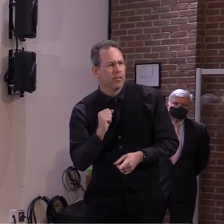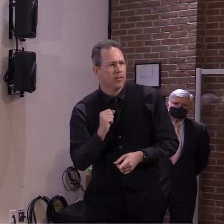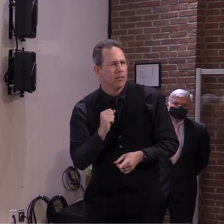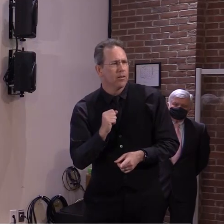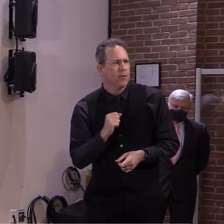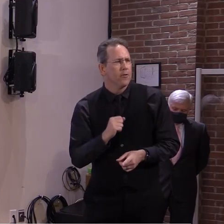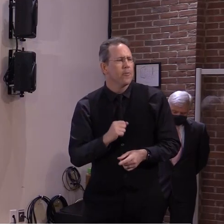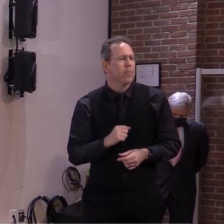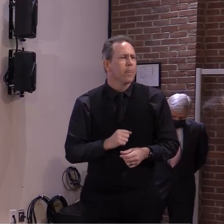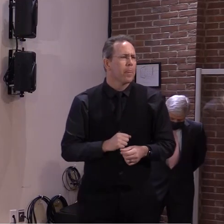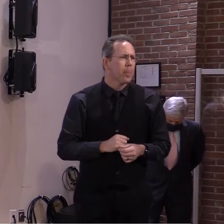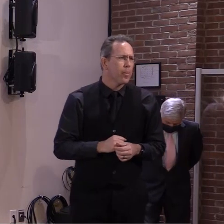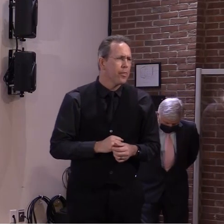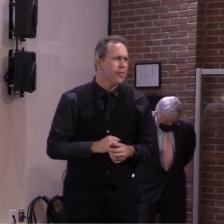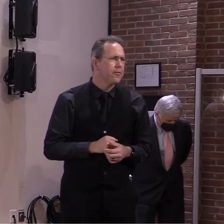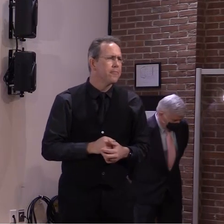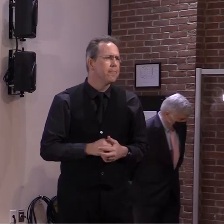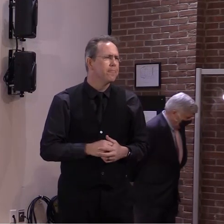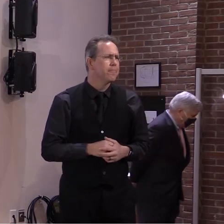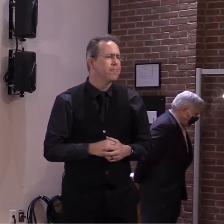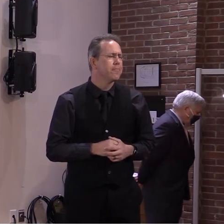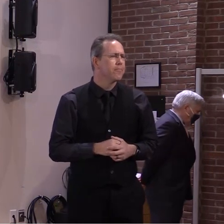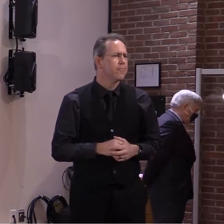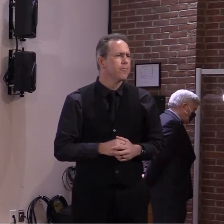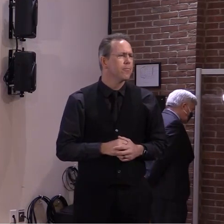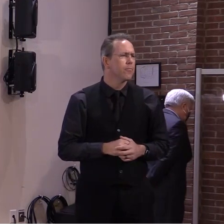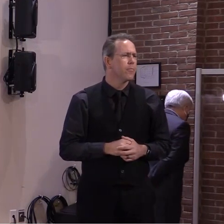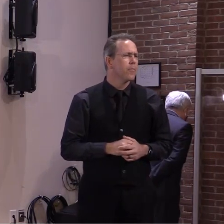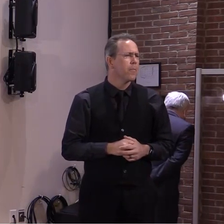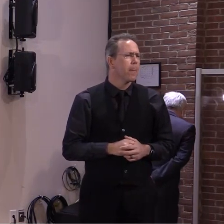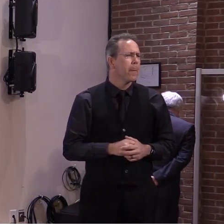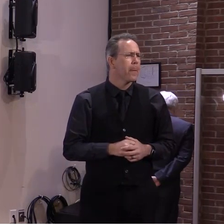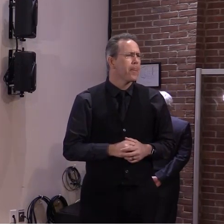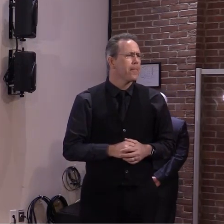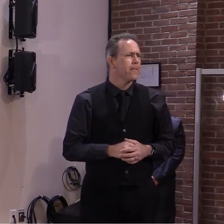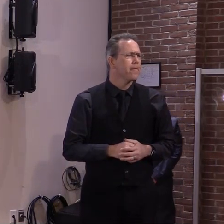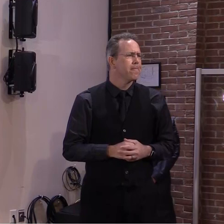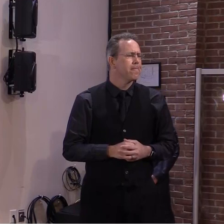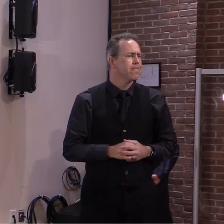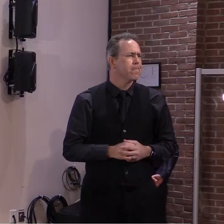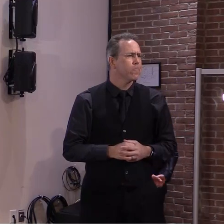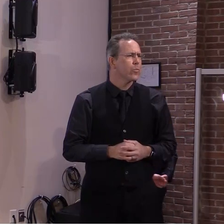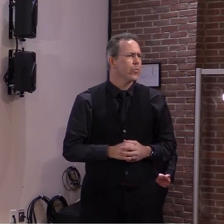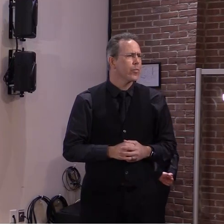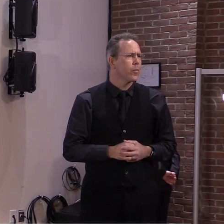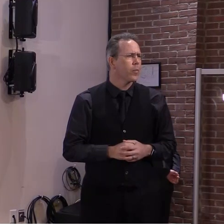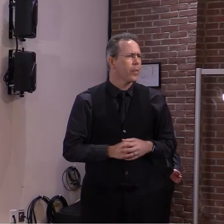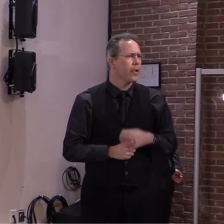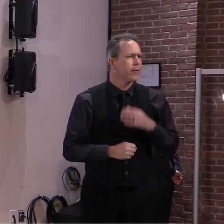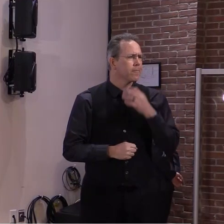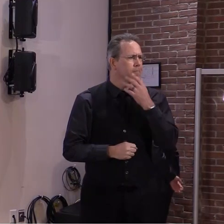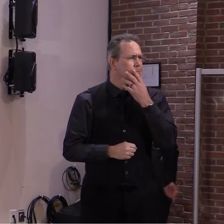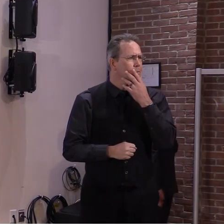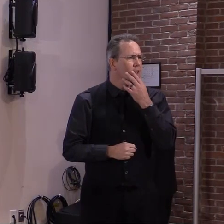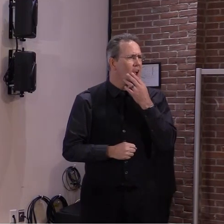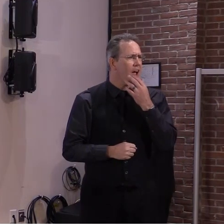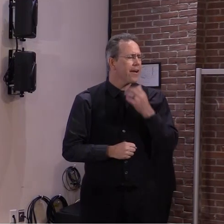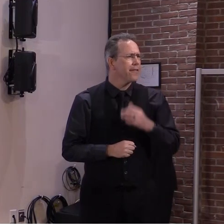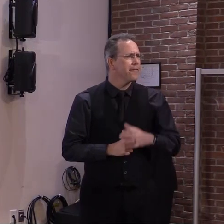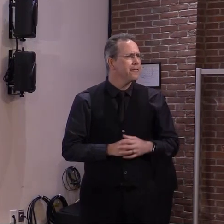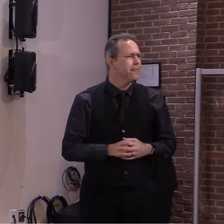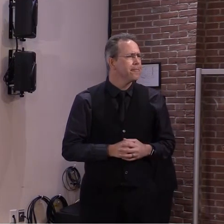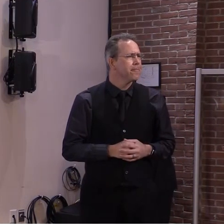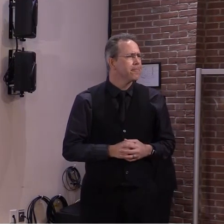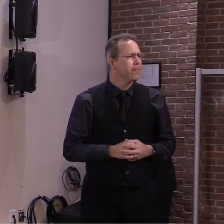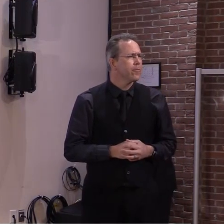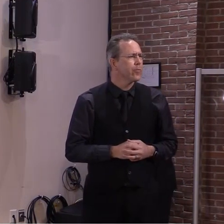know, kind of changing as we go along, but I do know that one recommendation that has kind of arisen with concerns to the variant is